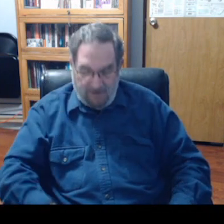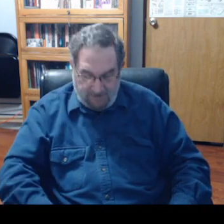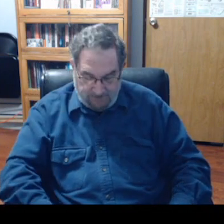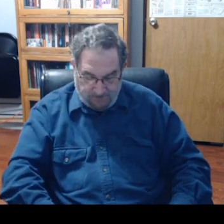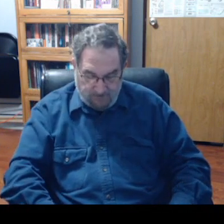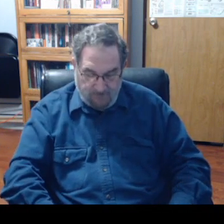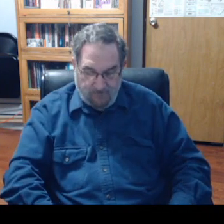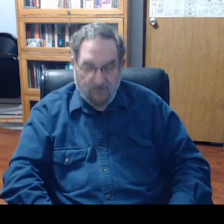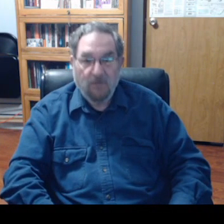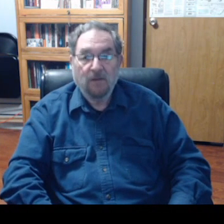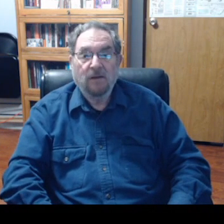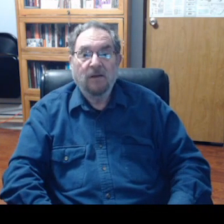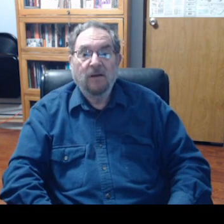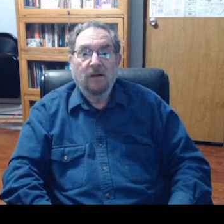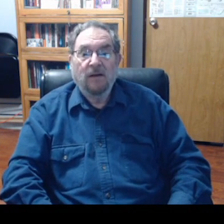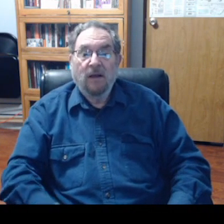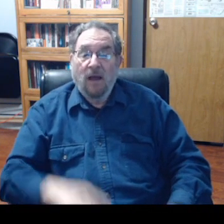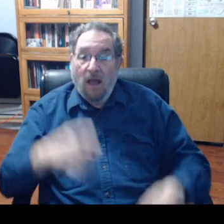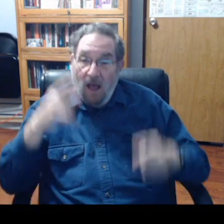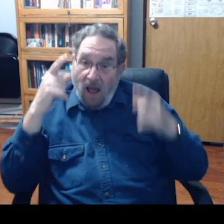consent.